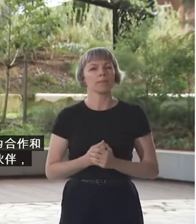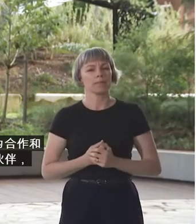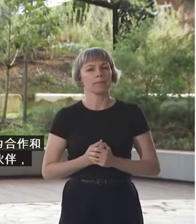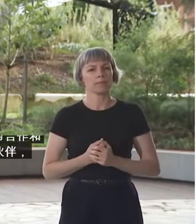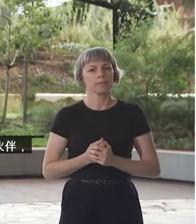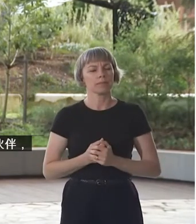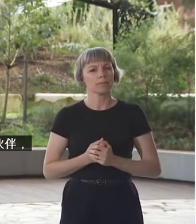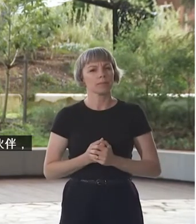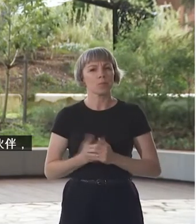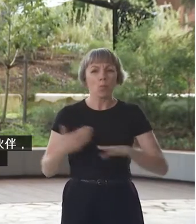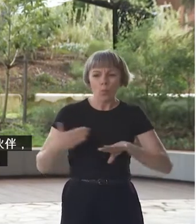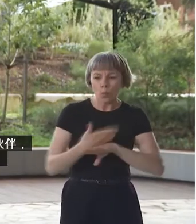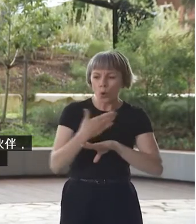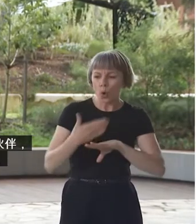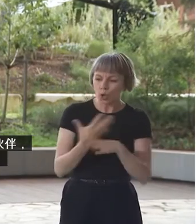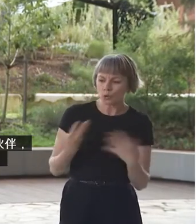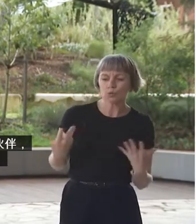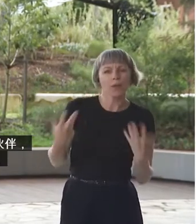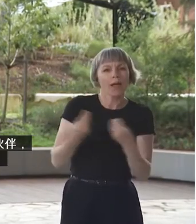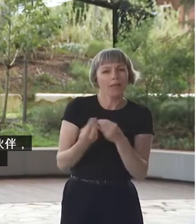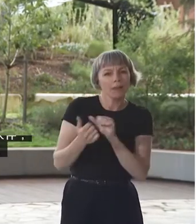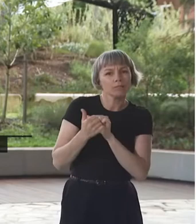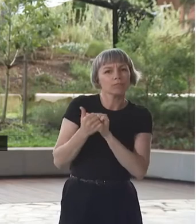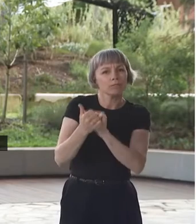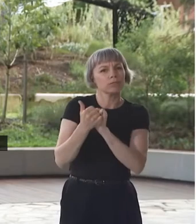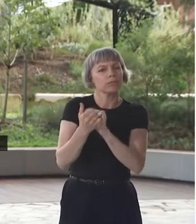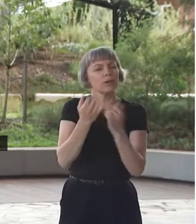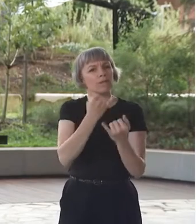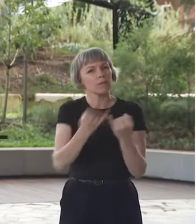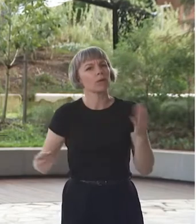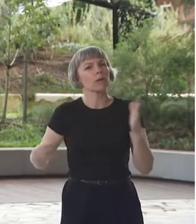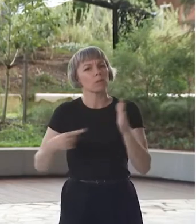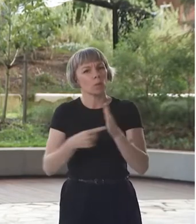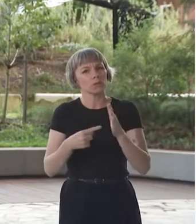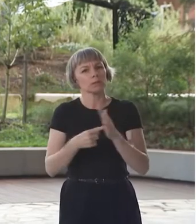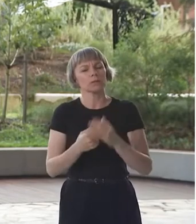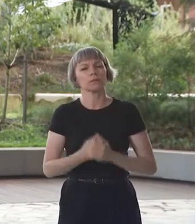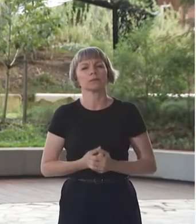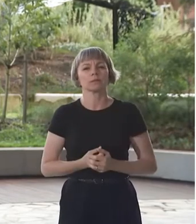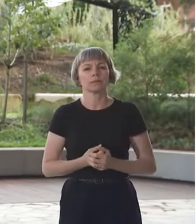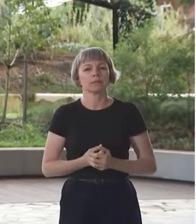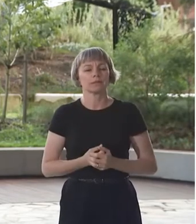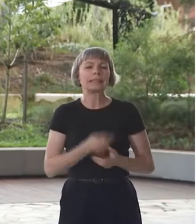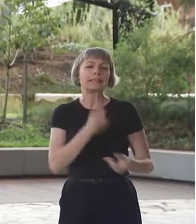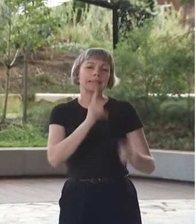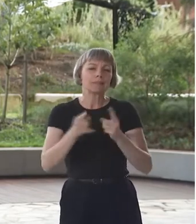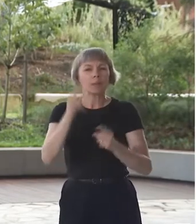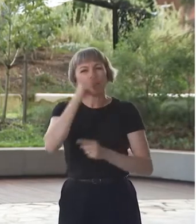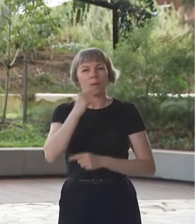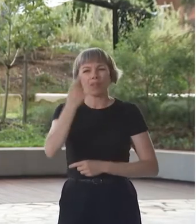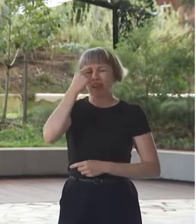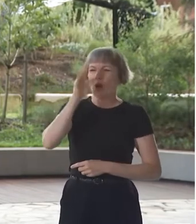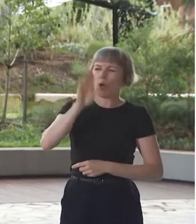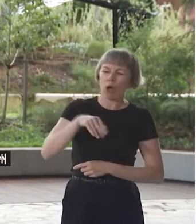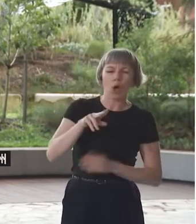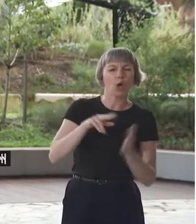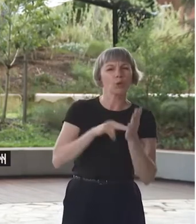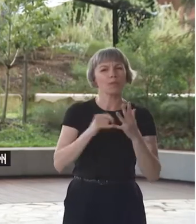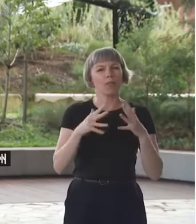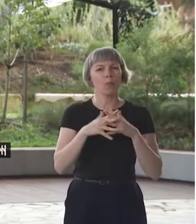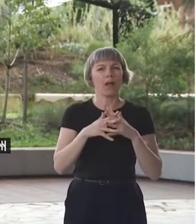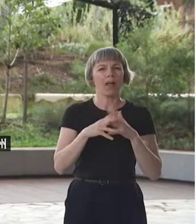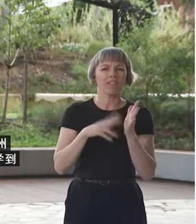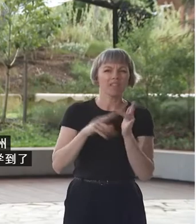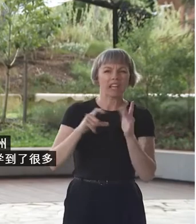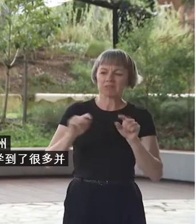know there's always a focus on division, but behind the scenes, we have learnt a lot from other